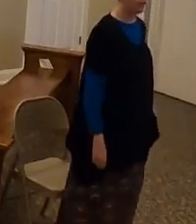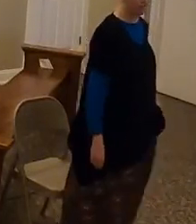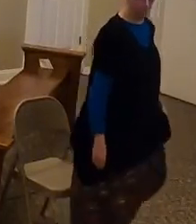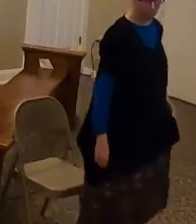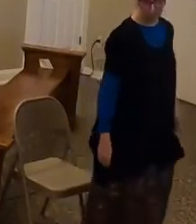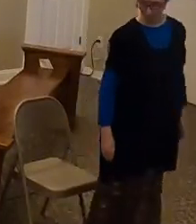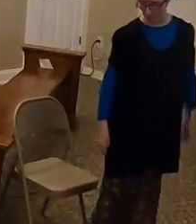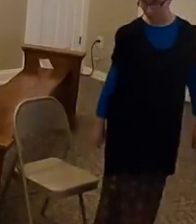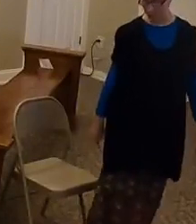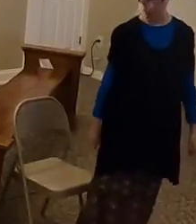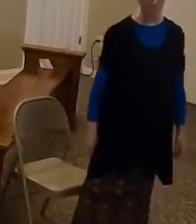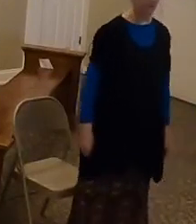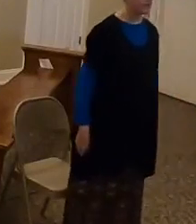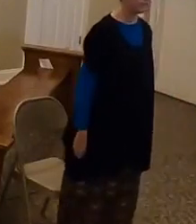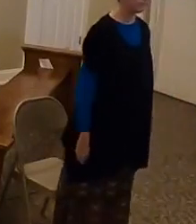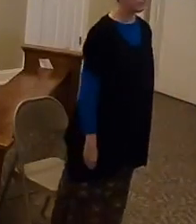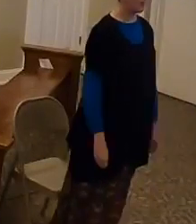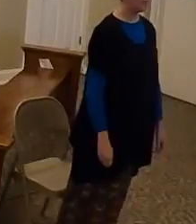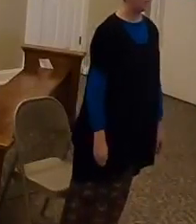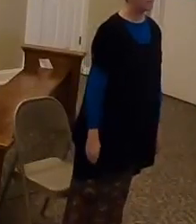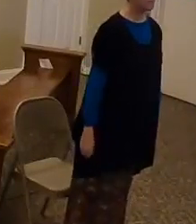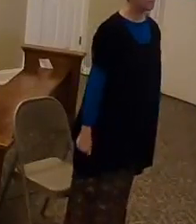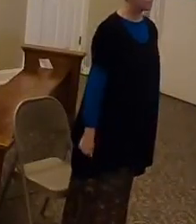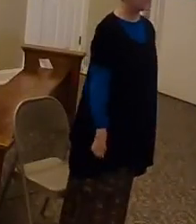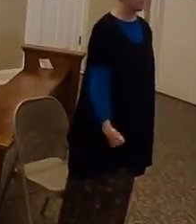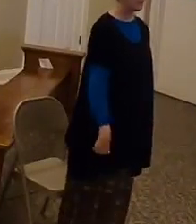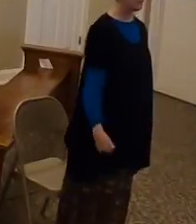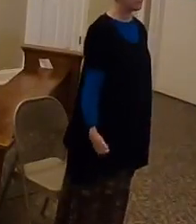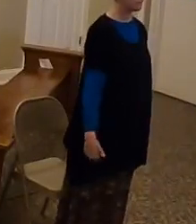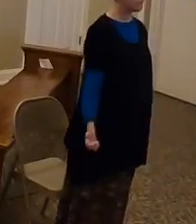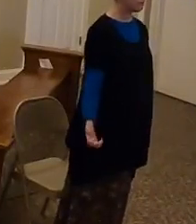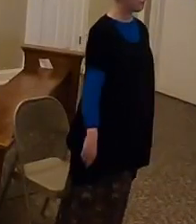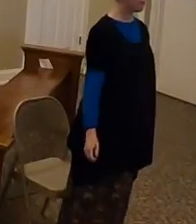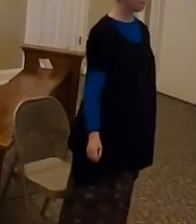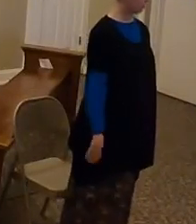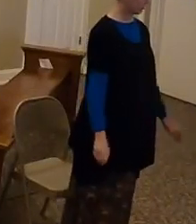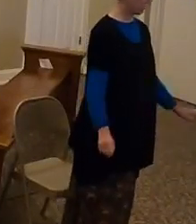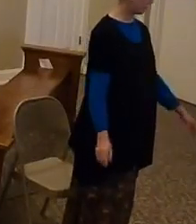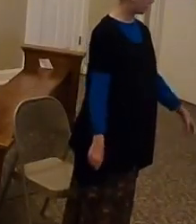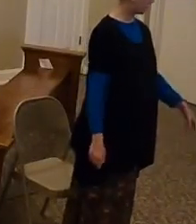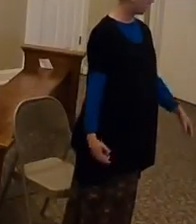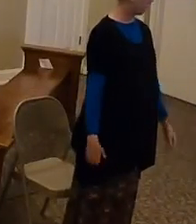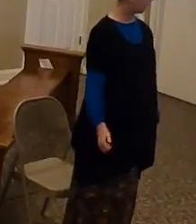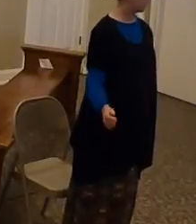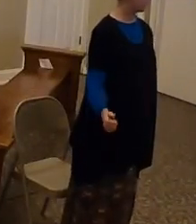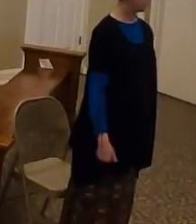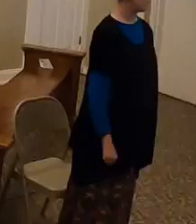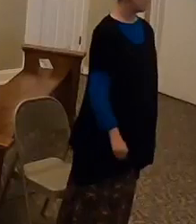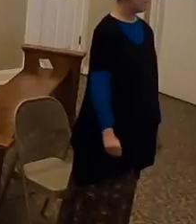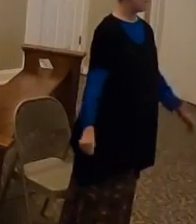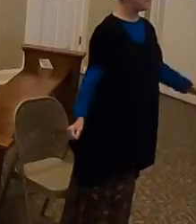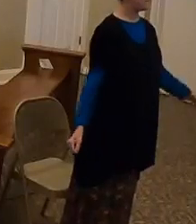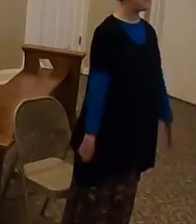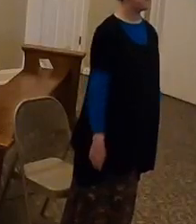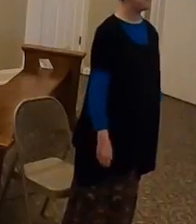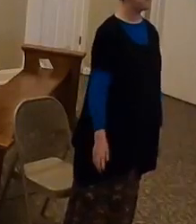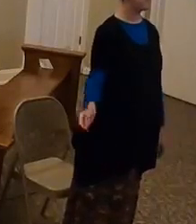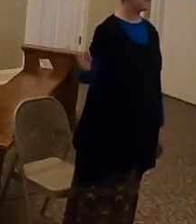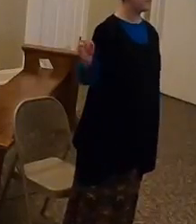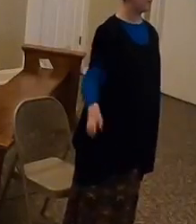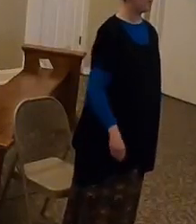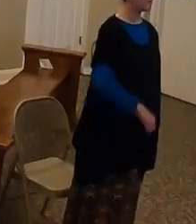mighty God. Hallelujah, Jesus, hallelujah. In Jesus' name, in Jesus' name.